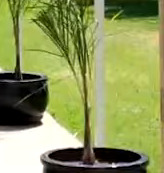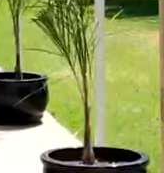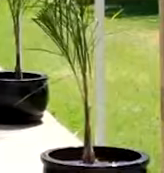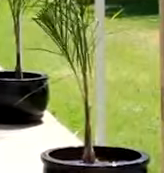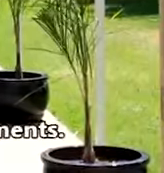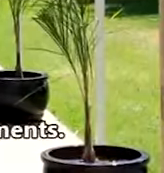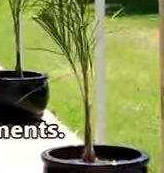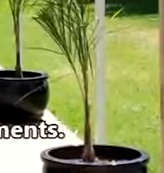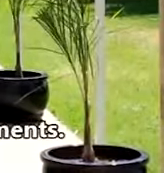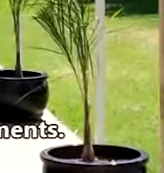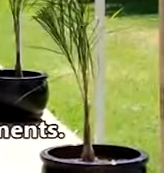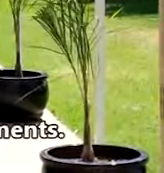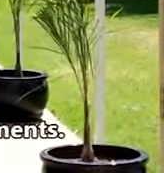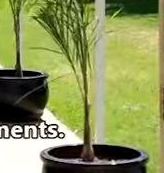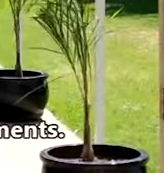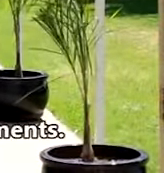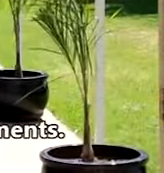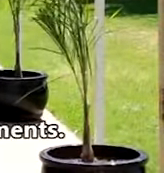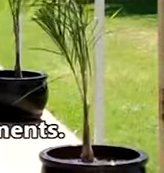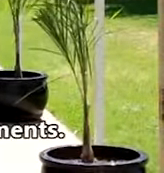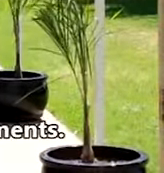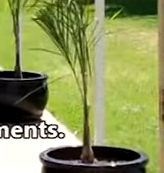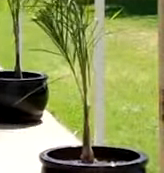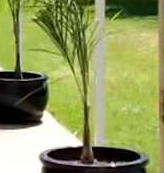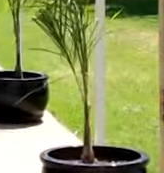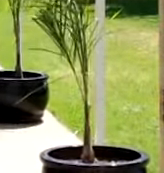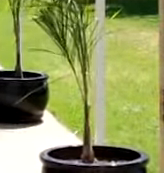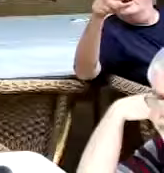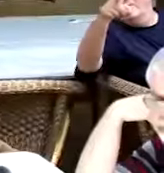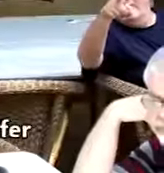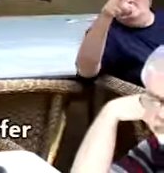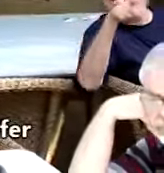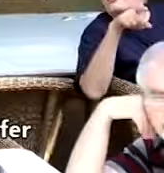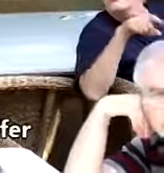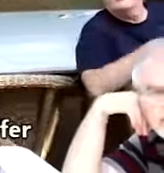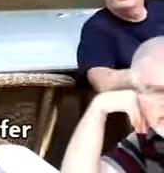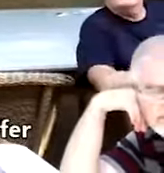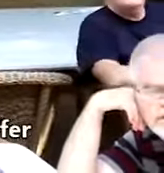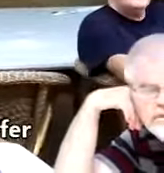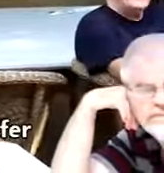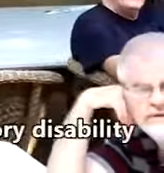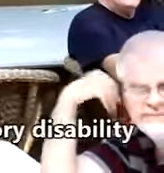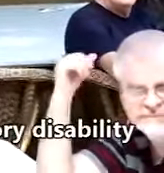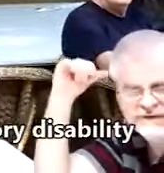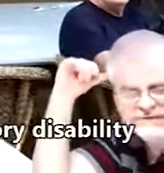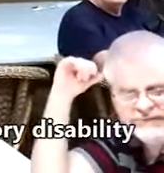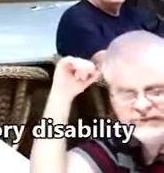about safely, particularly in unfamiliar environments. Their communication needs differ from those of people with a